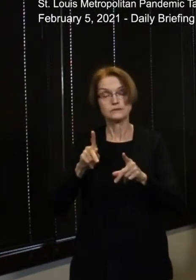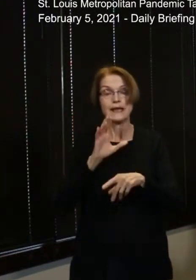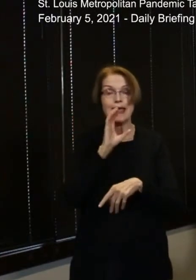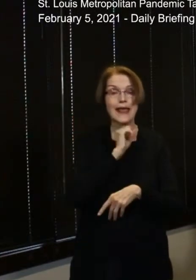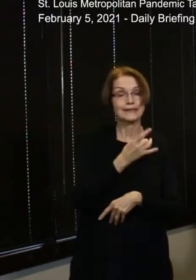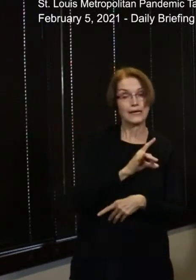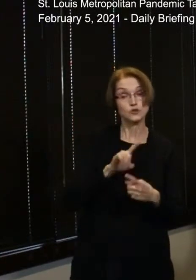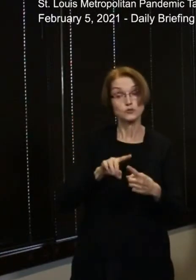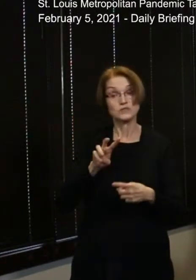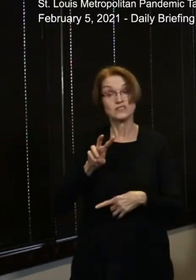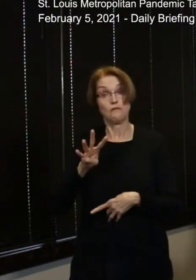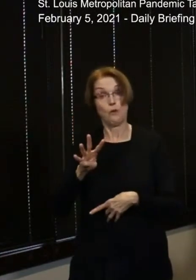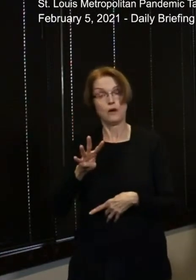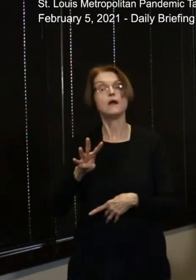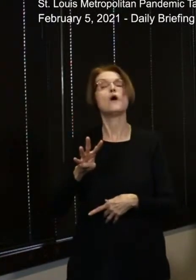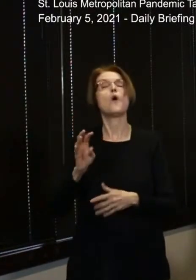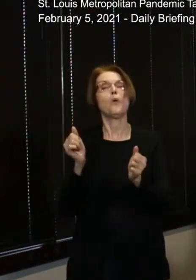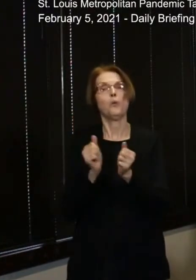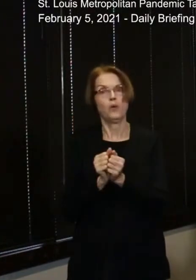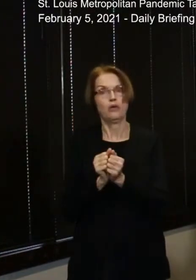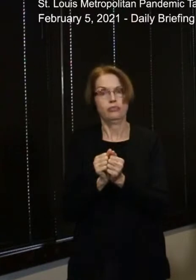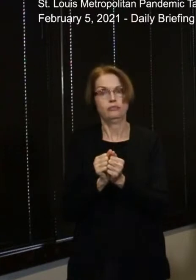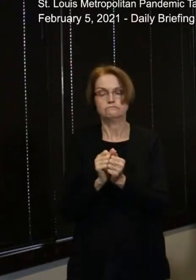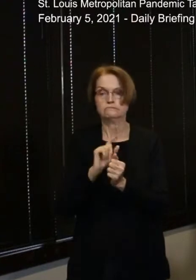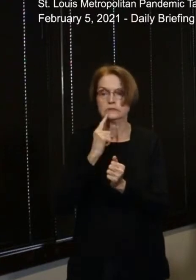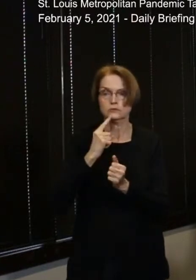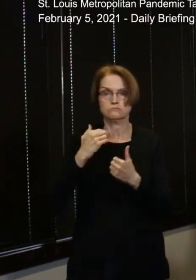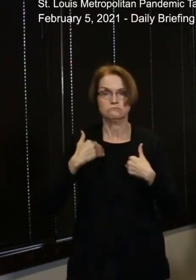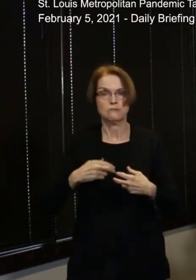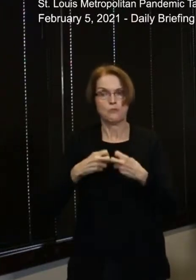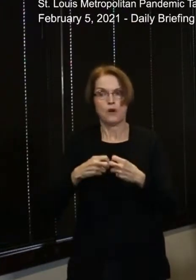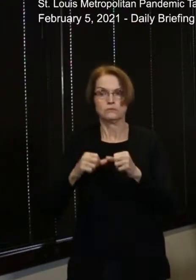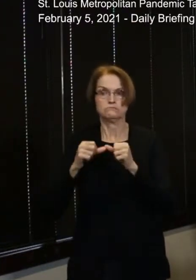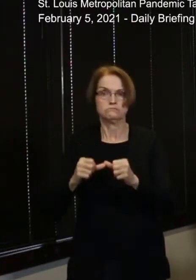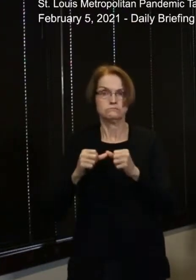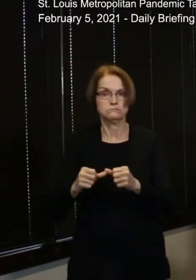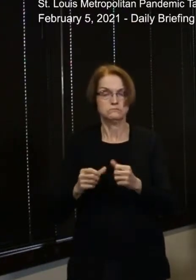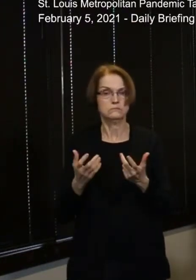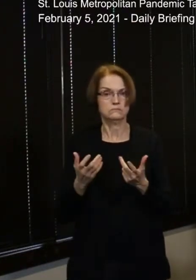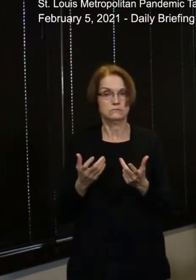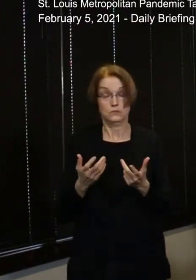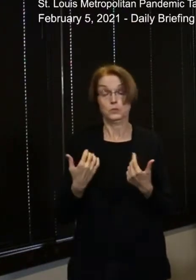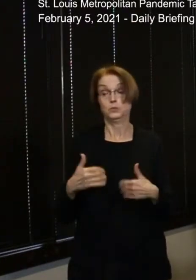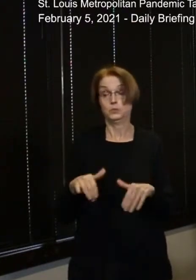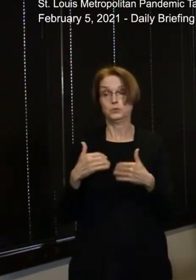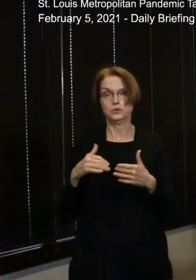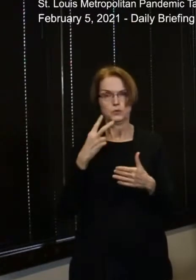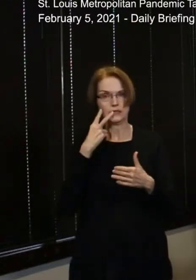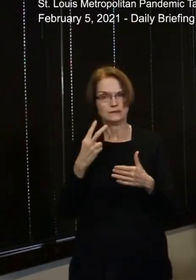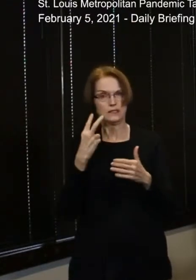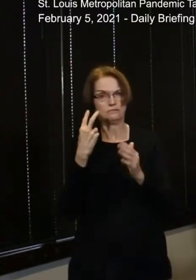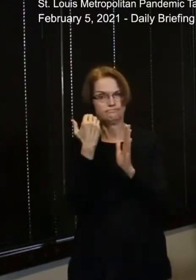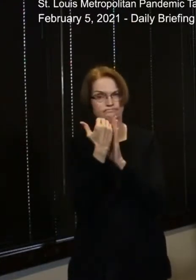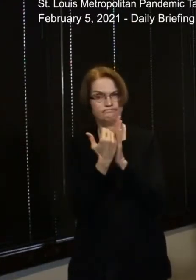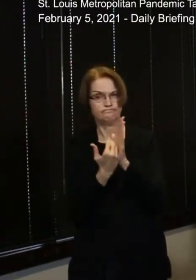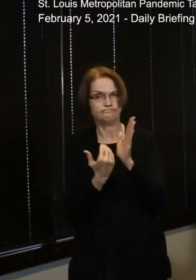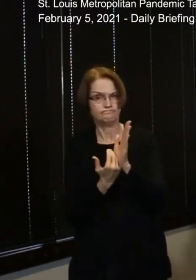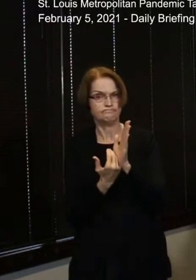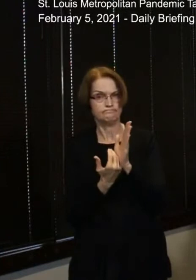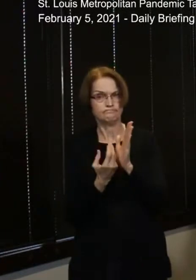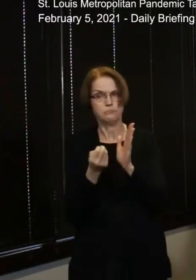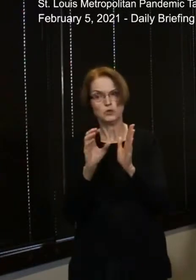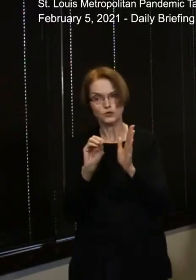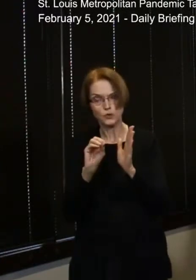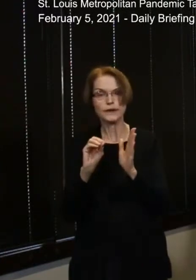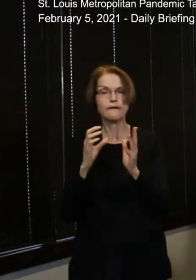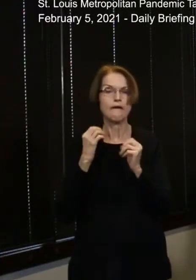to 64 years of age with an underlying chronic condition. And you can see what those conditions are on the Missouri Health and